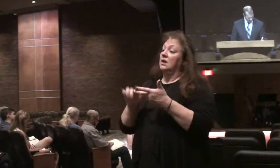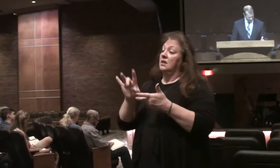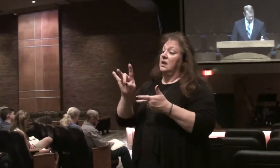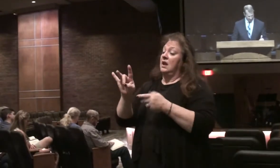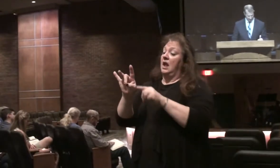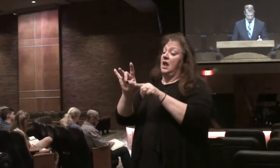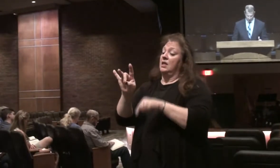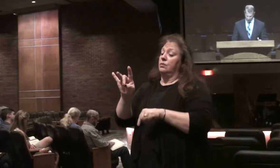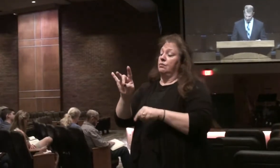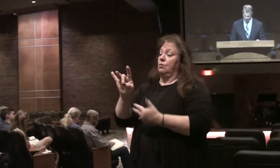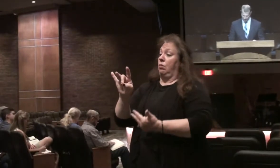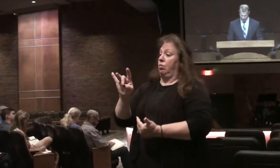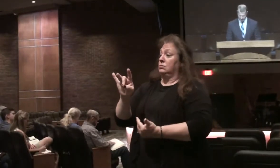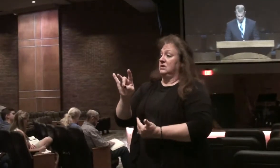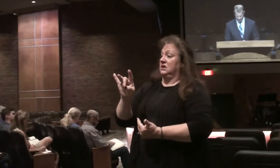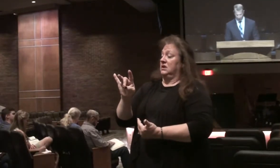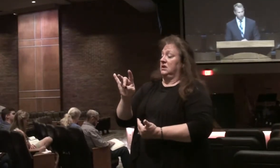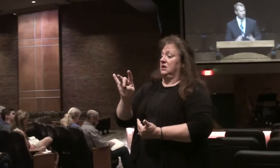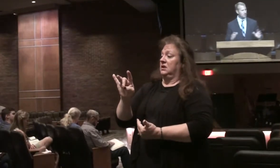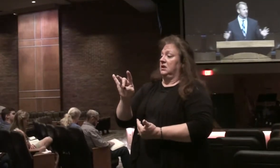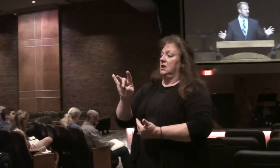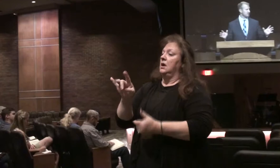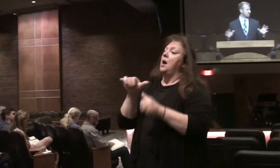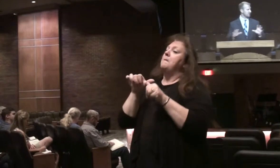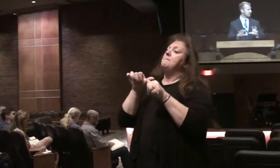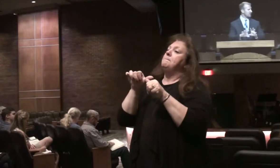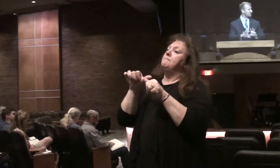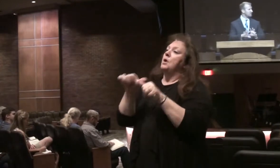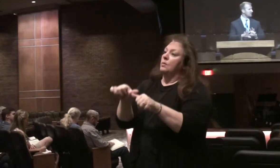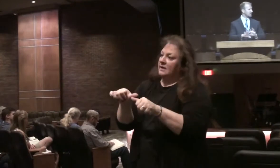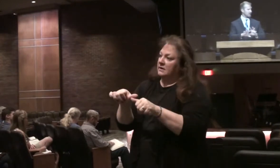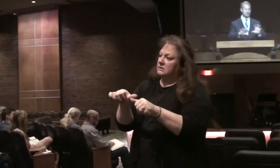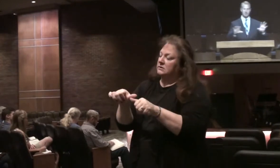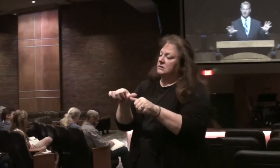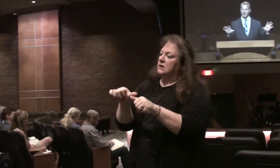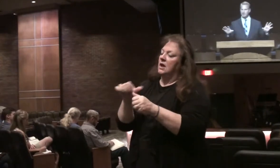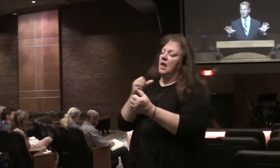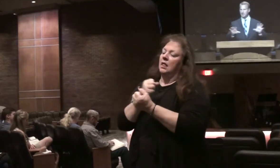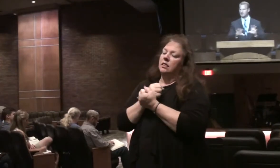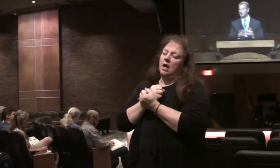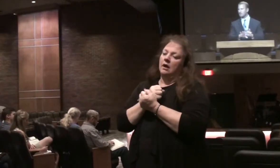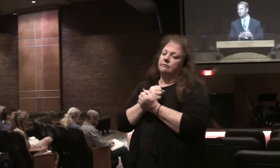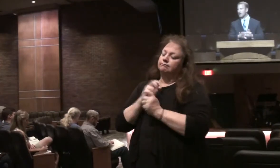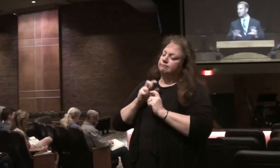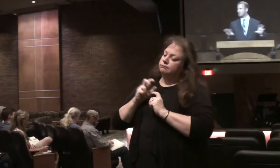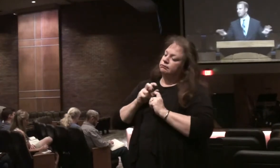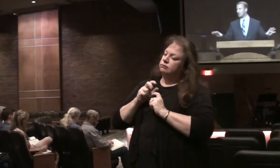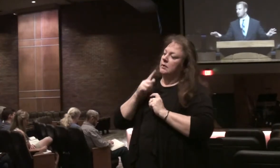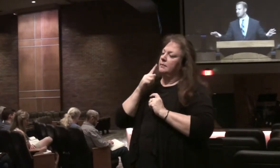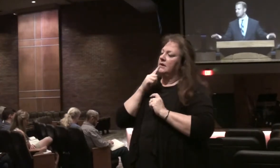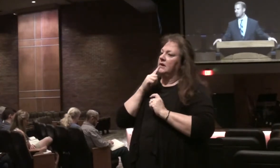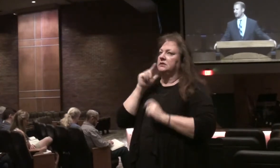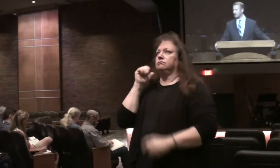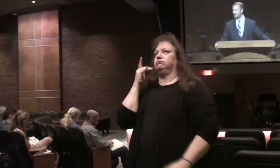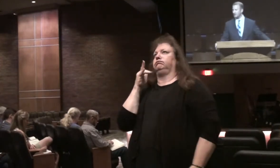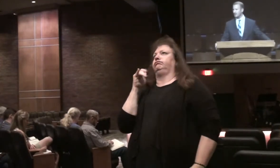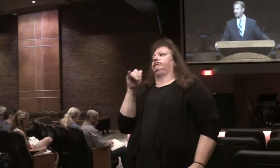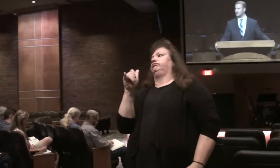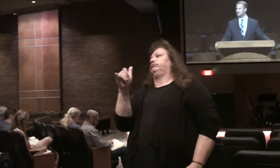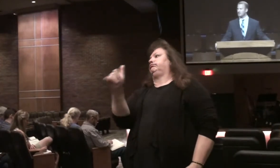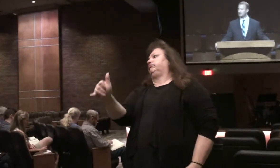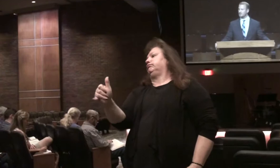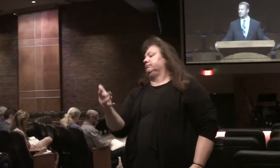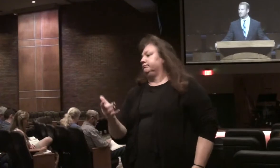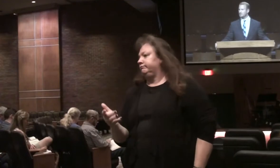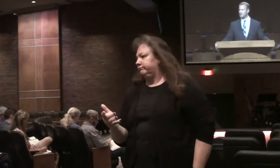8 to verse 13, he talks about the permanence of love. Love is the greatest because love lasts the longest. In fact, it